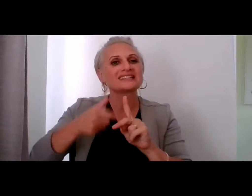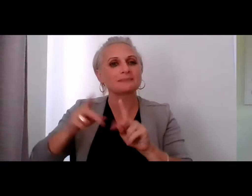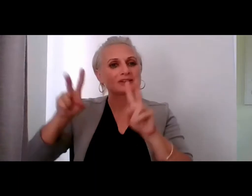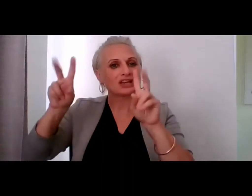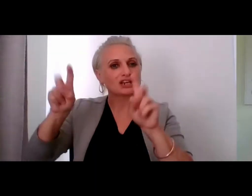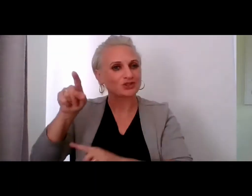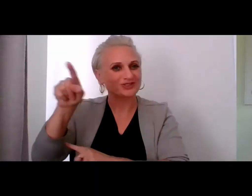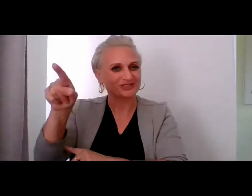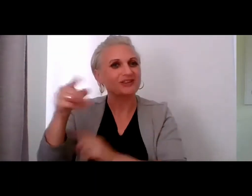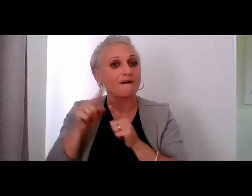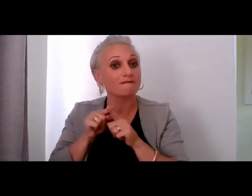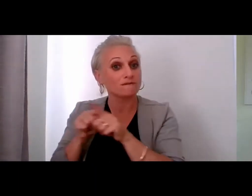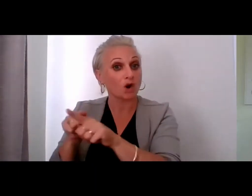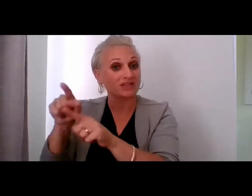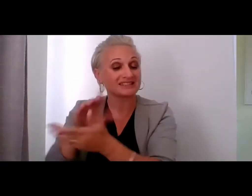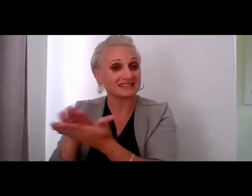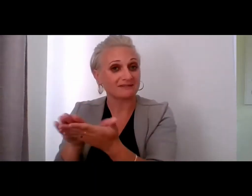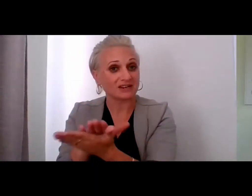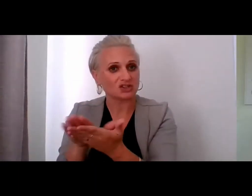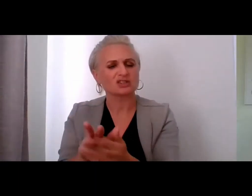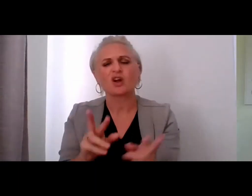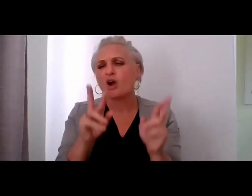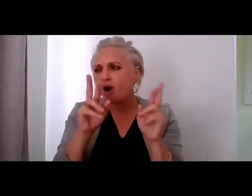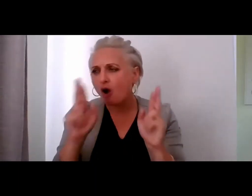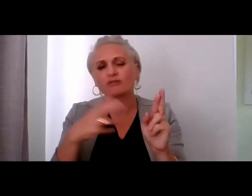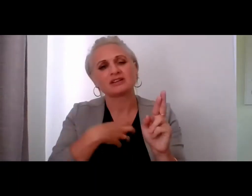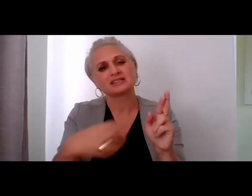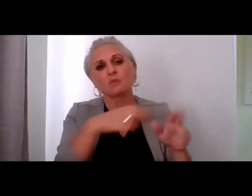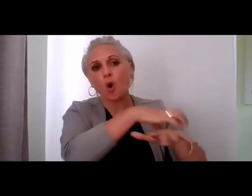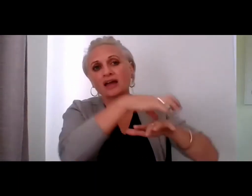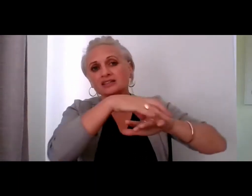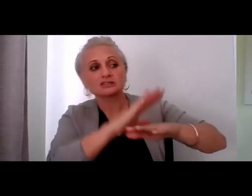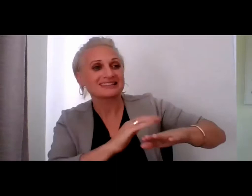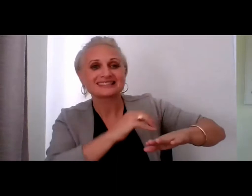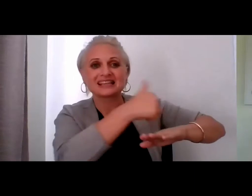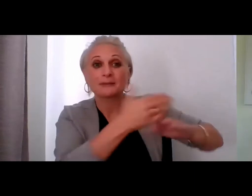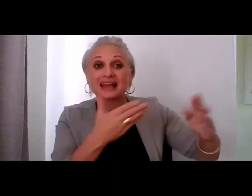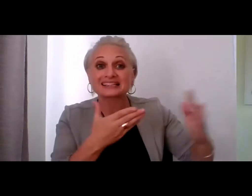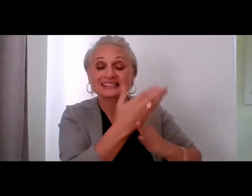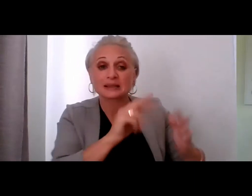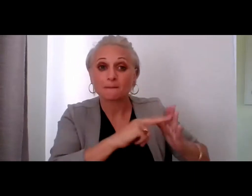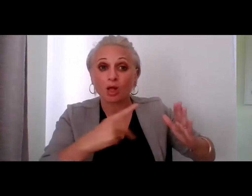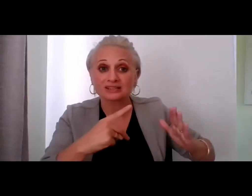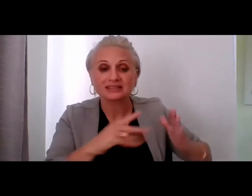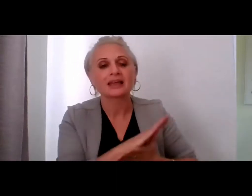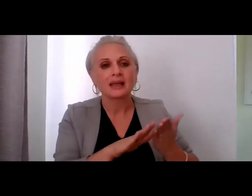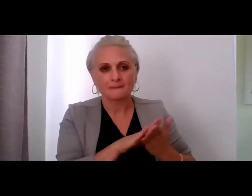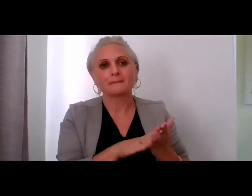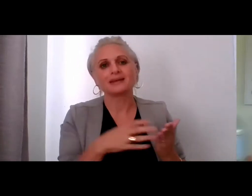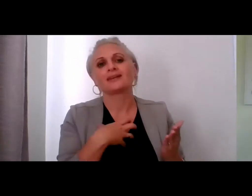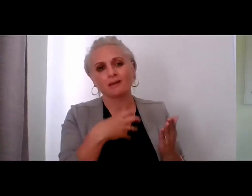We hope that as more organisations develop accessibility policies, we will move towards a more